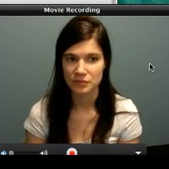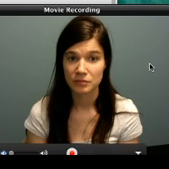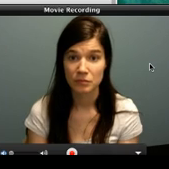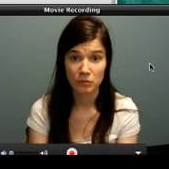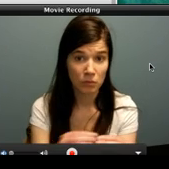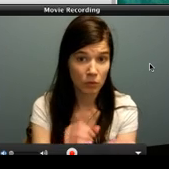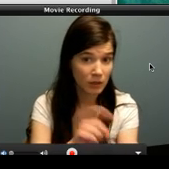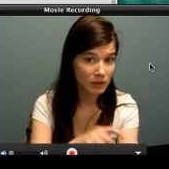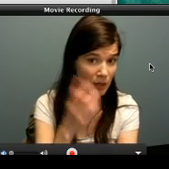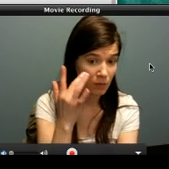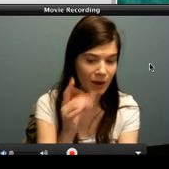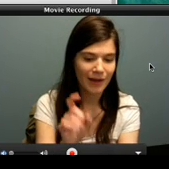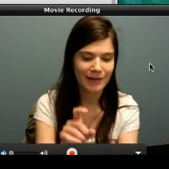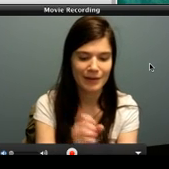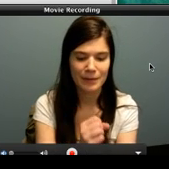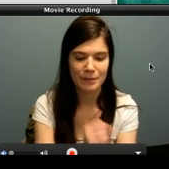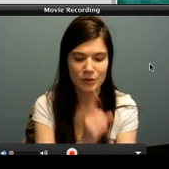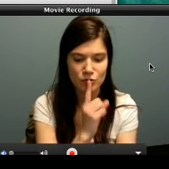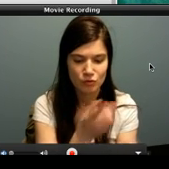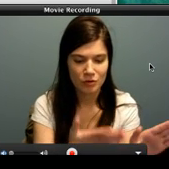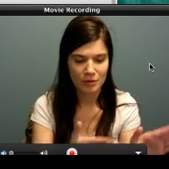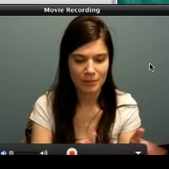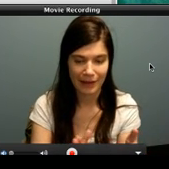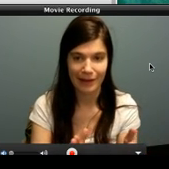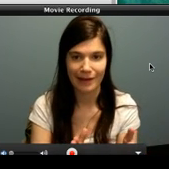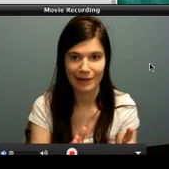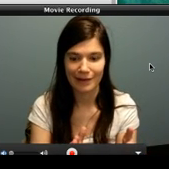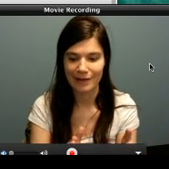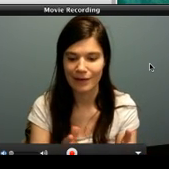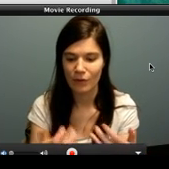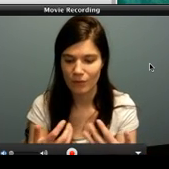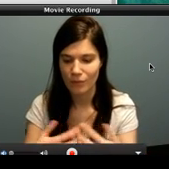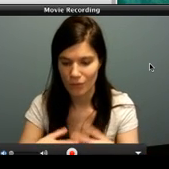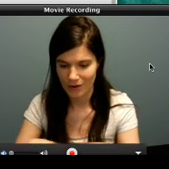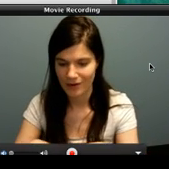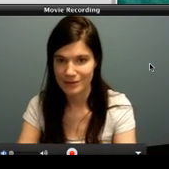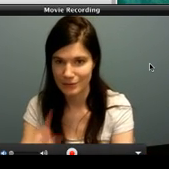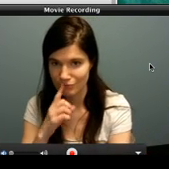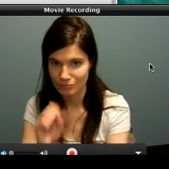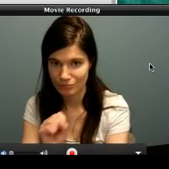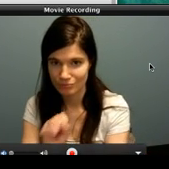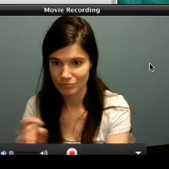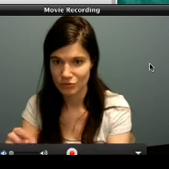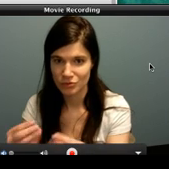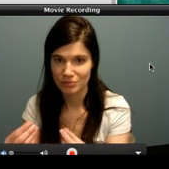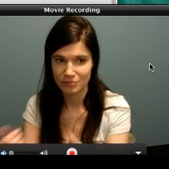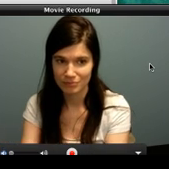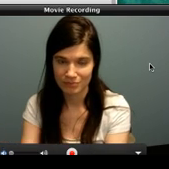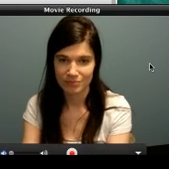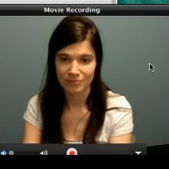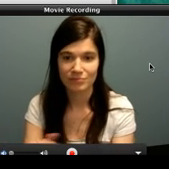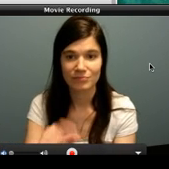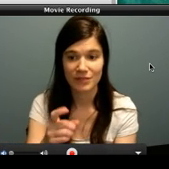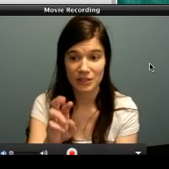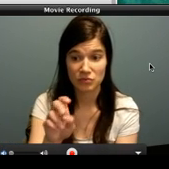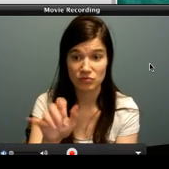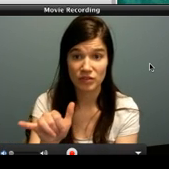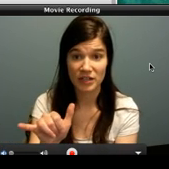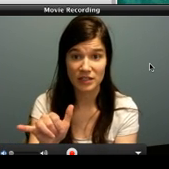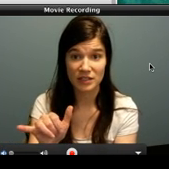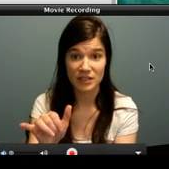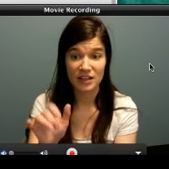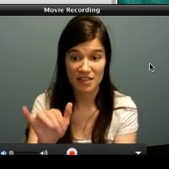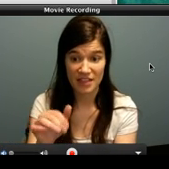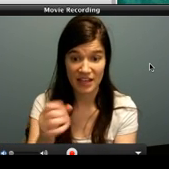during simulation is reproduced exactly. Confirmation x-rays are usually taken on this day, and your